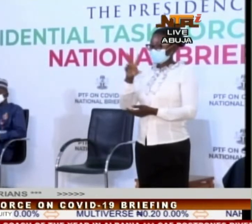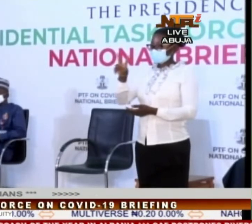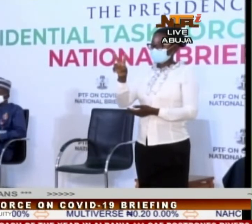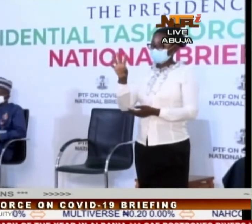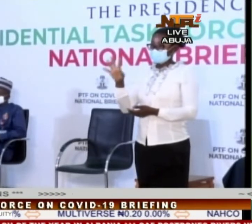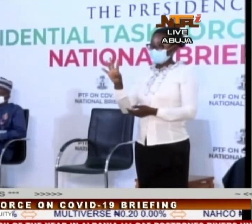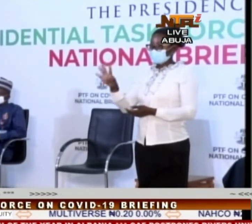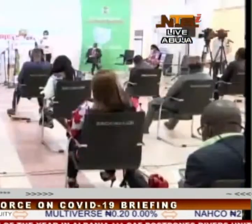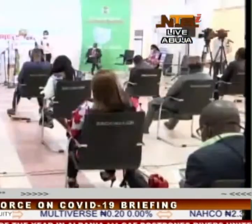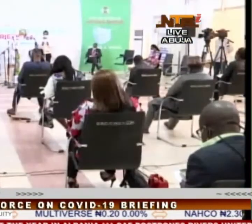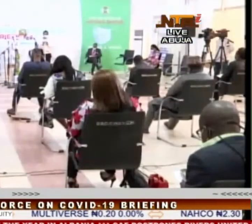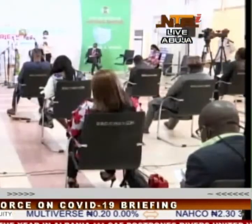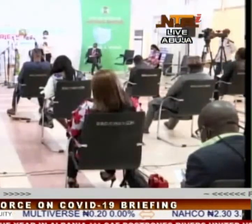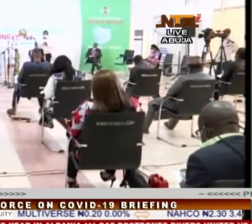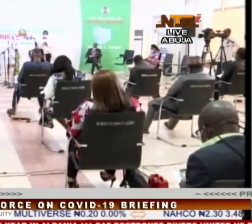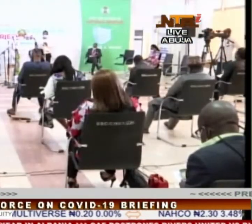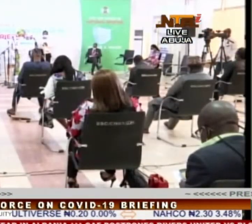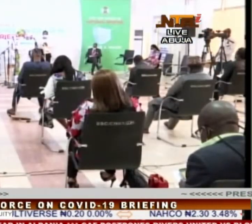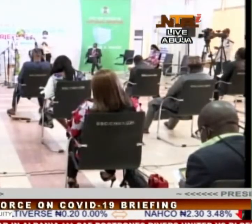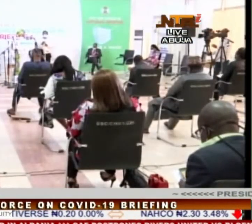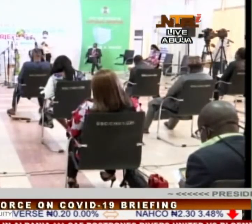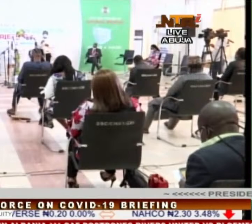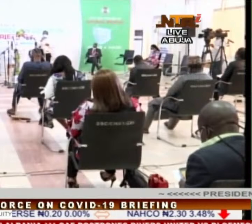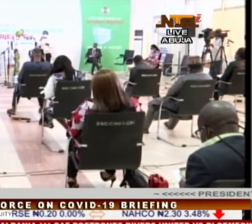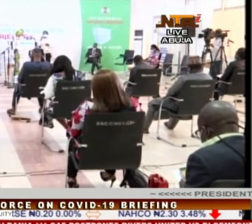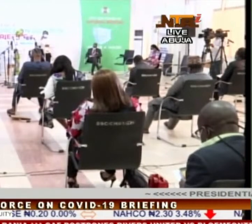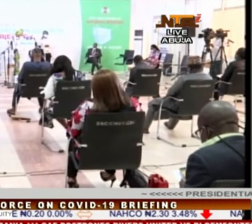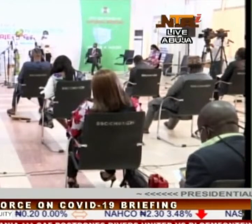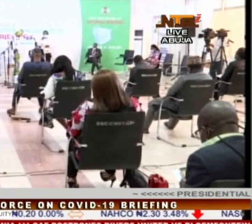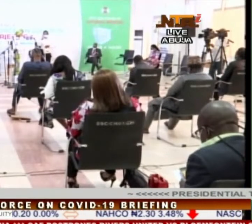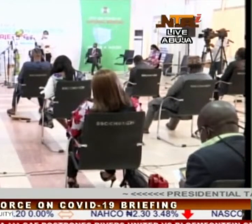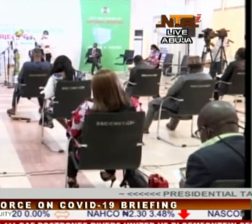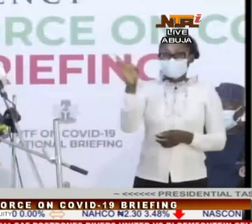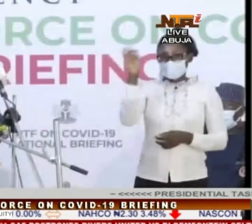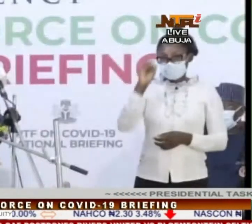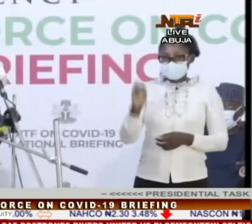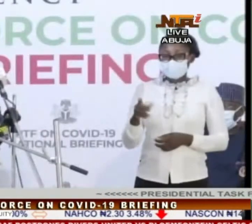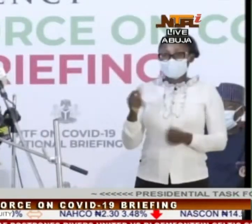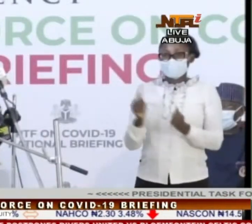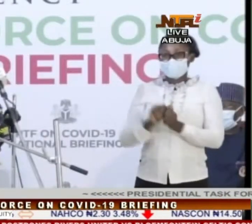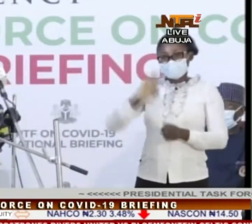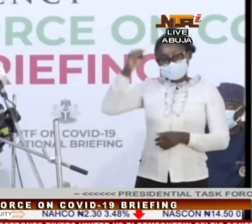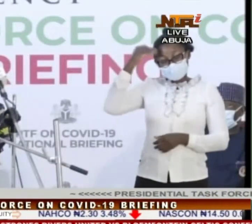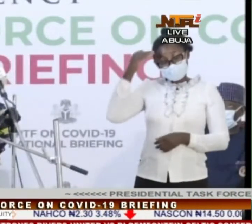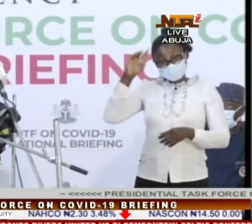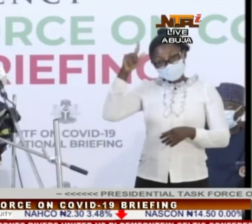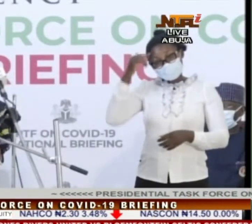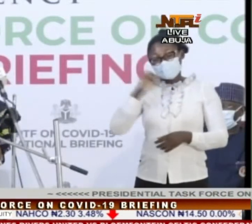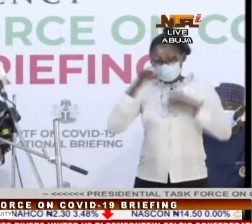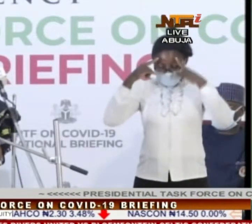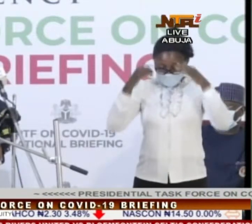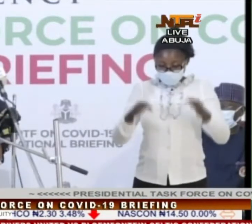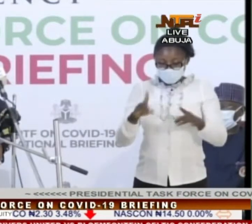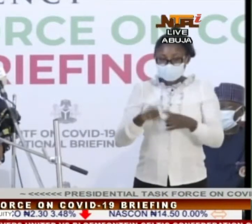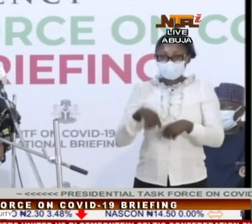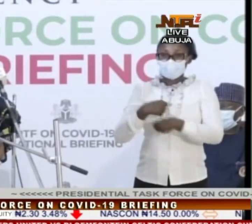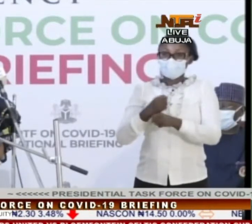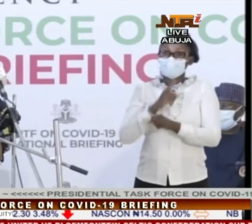case fatality of 1.4%. The federal government is determined to ensure